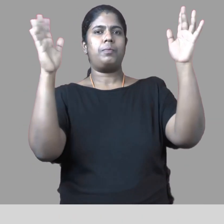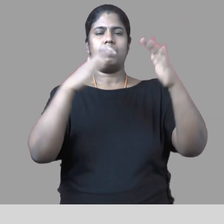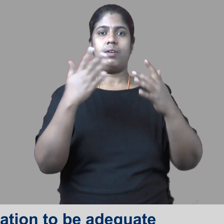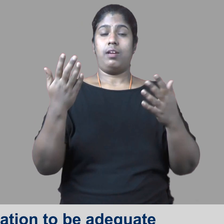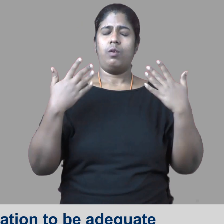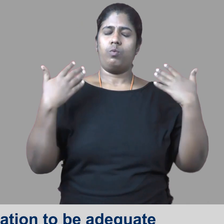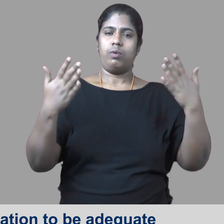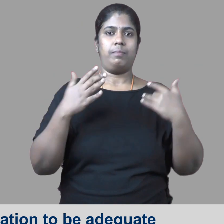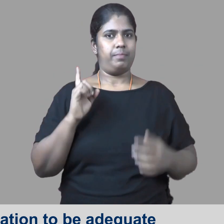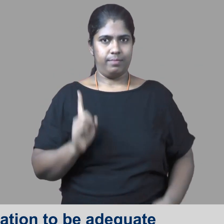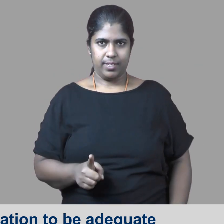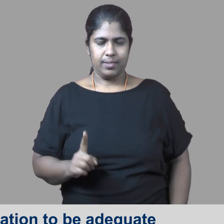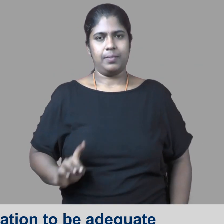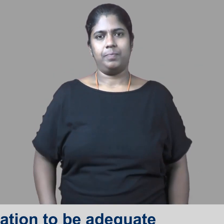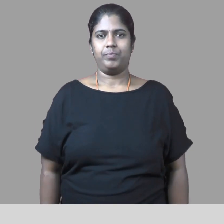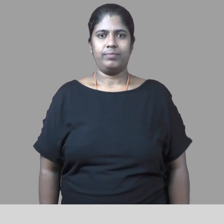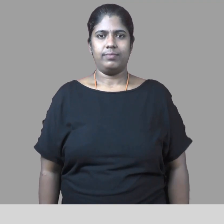Cross ventilation to be adequate.